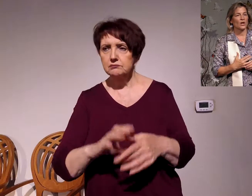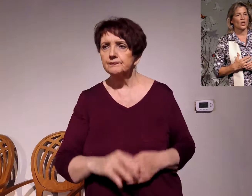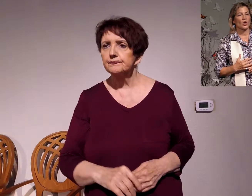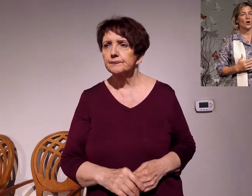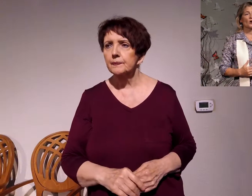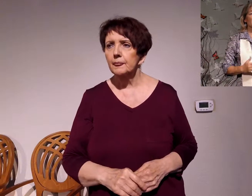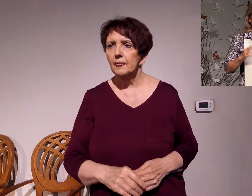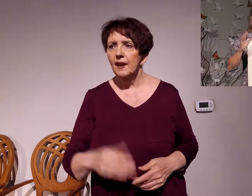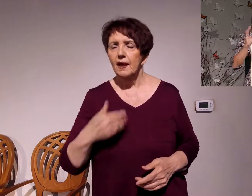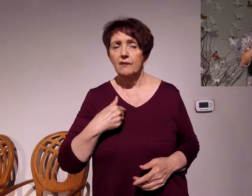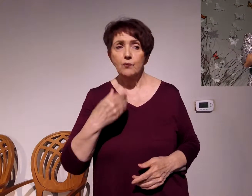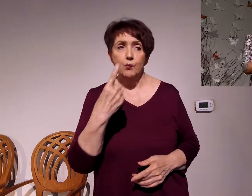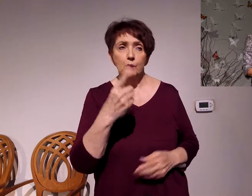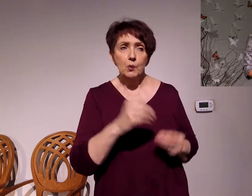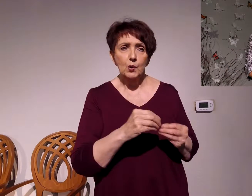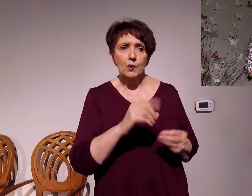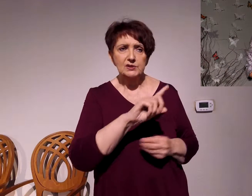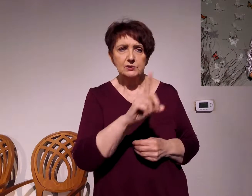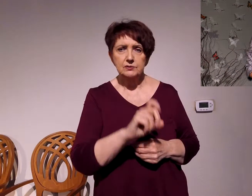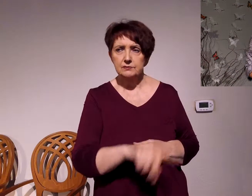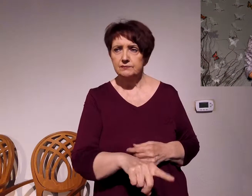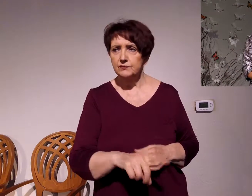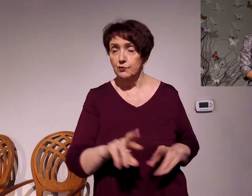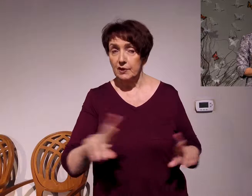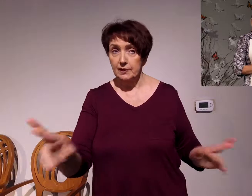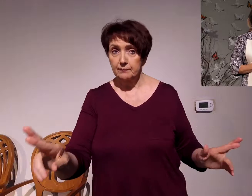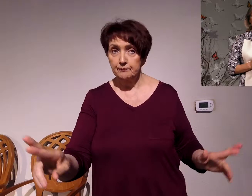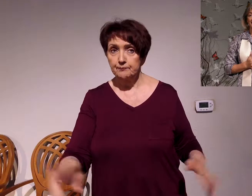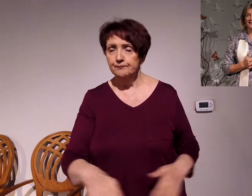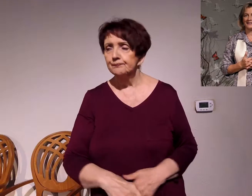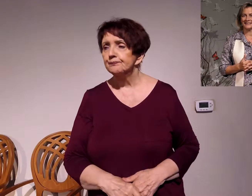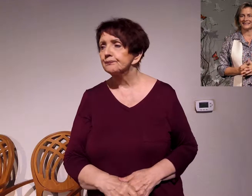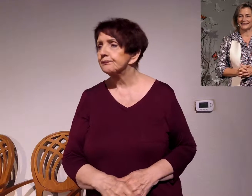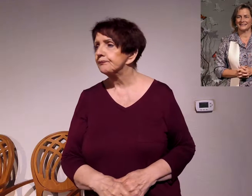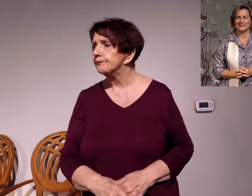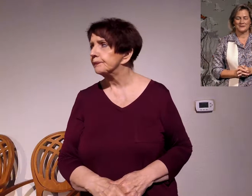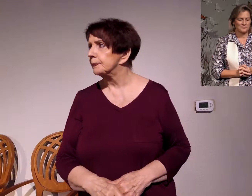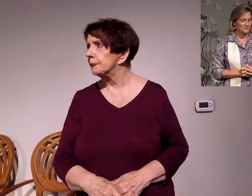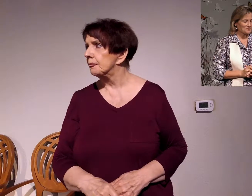Okay, I got one more question. Okay, I got one more question for you. Ready?